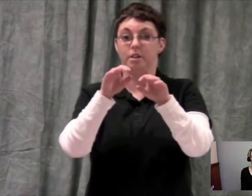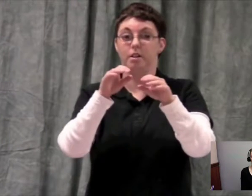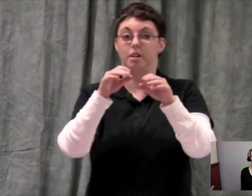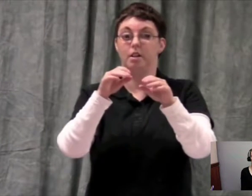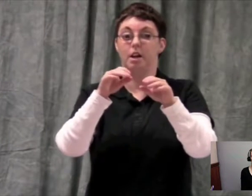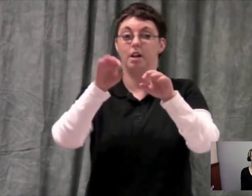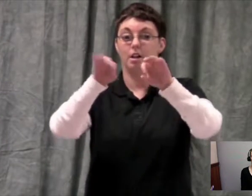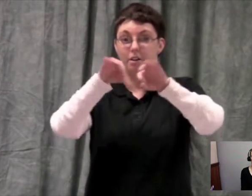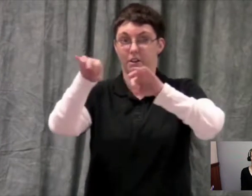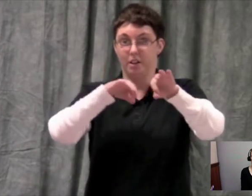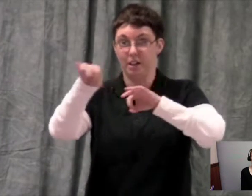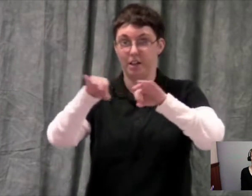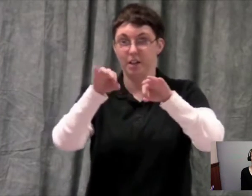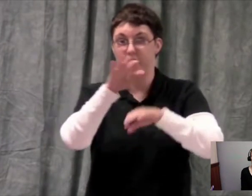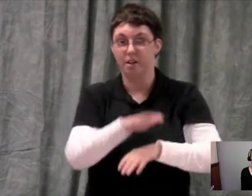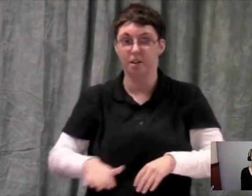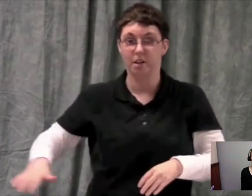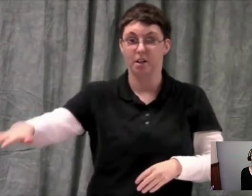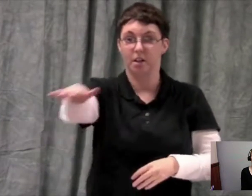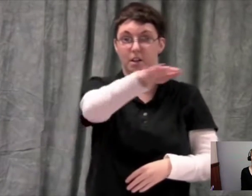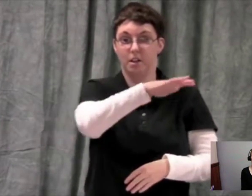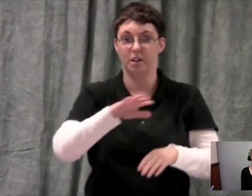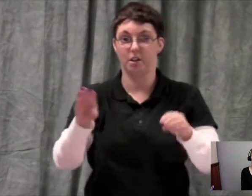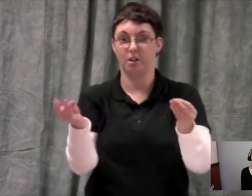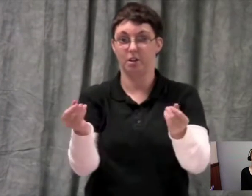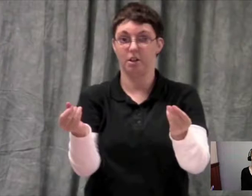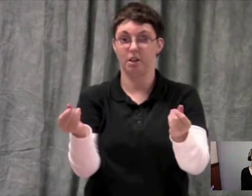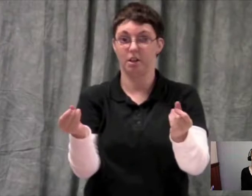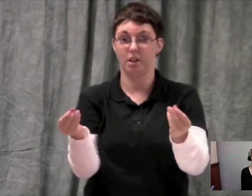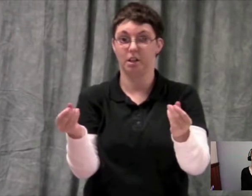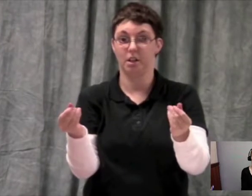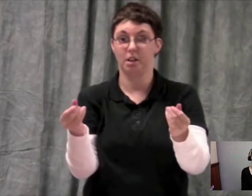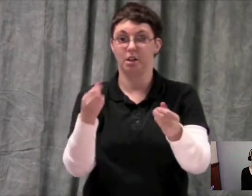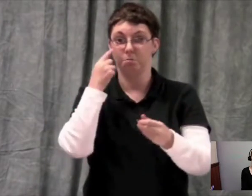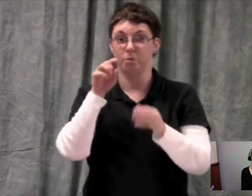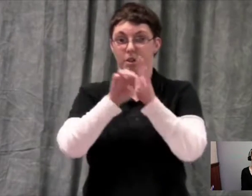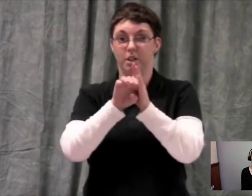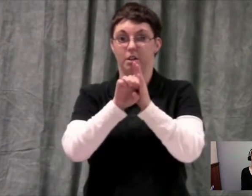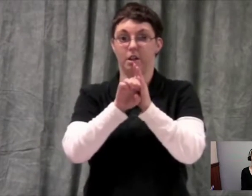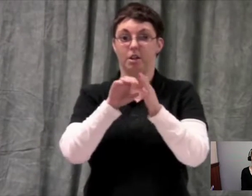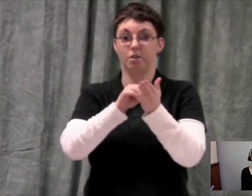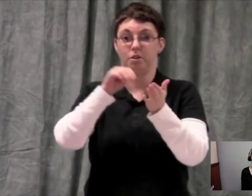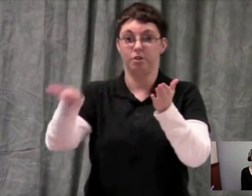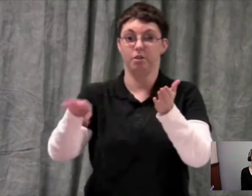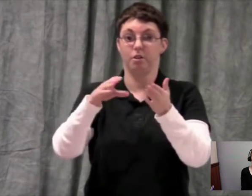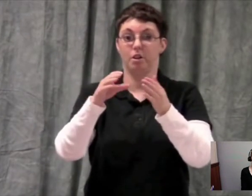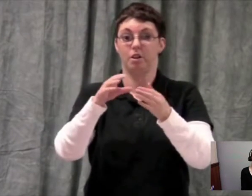So you want to make sure that when you are walking into a room, you explain the territory around you, what's going on. Suppose